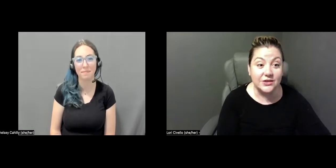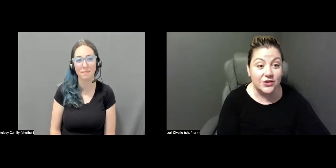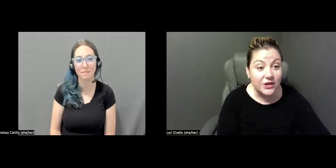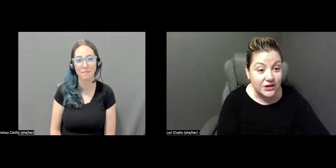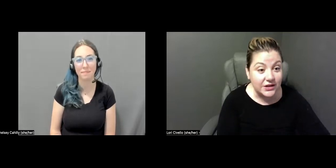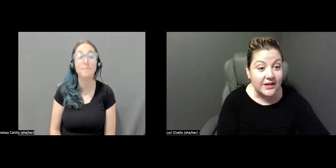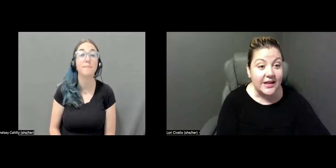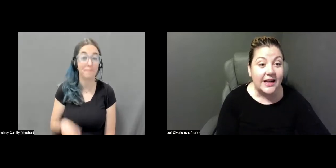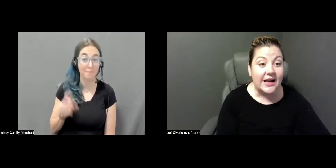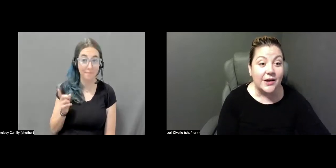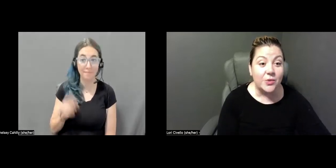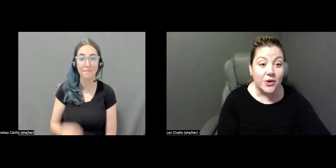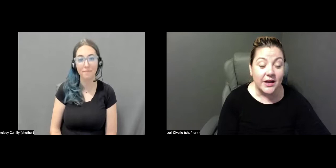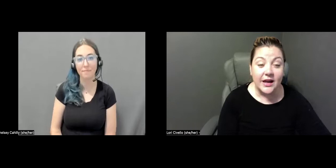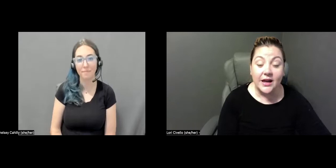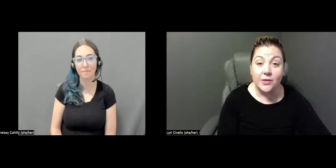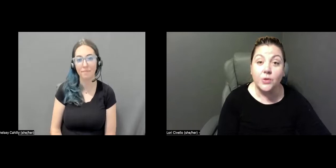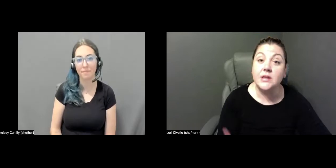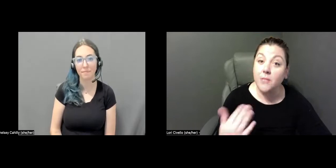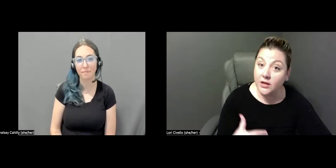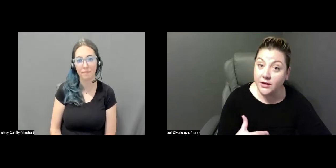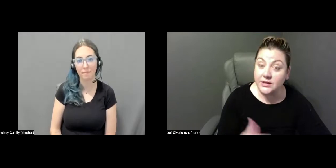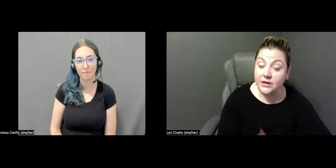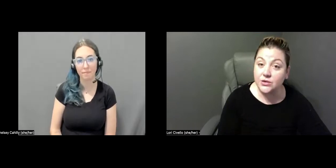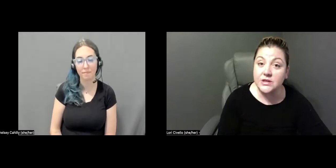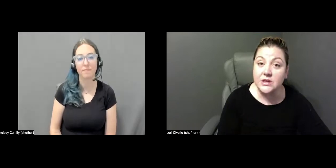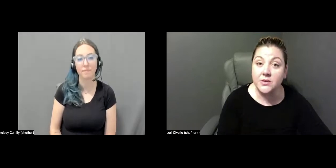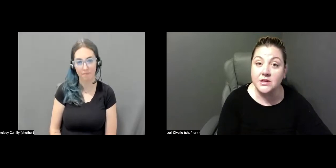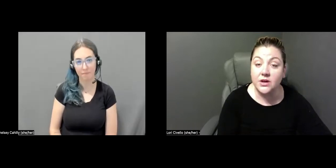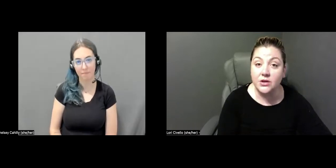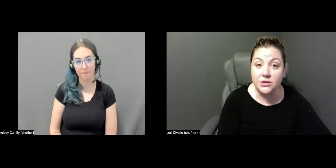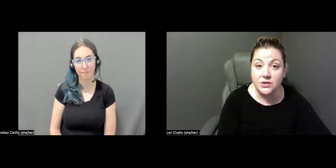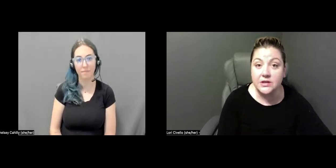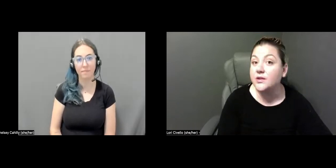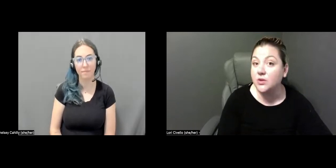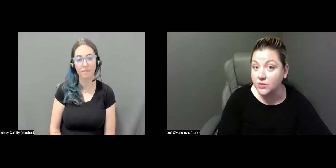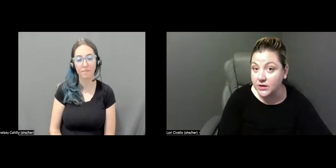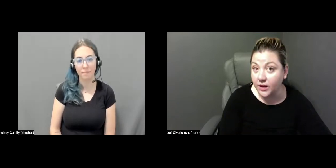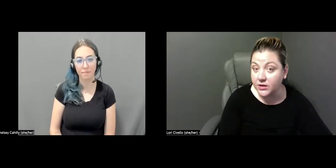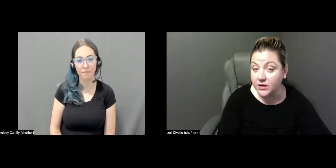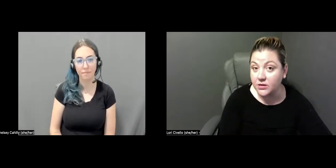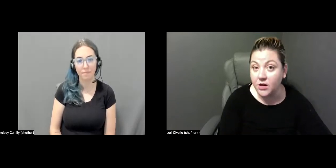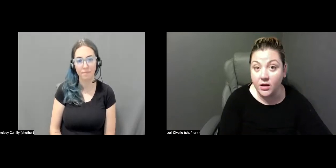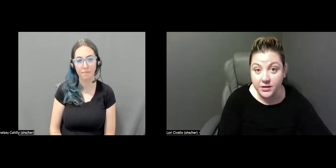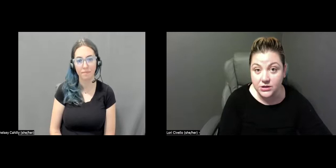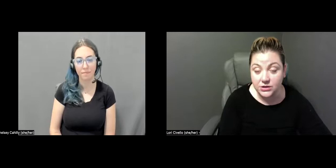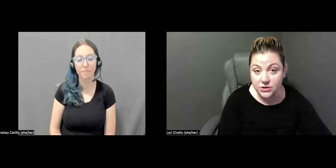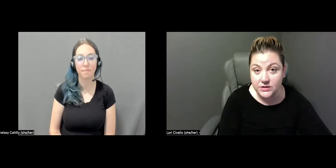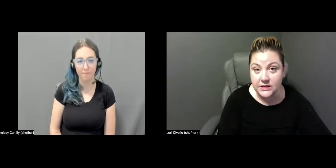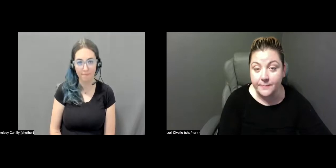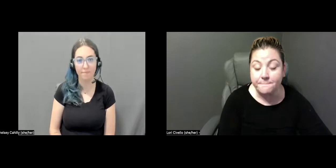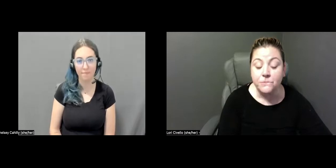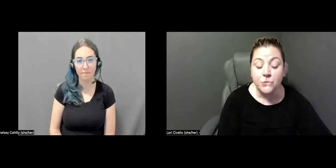adjunct instructor. I worked at Montclair State, New Jersey when I was living in New Jersey, also Union County College in